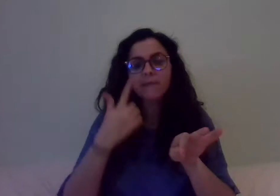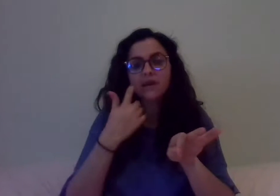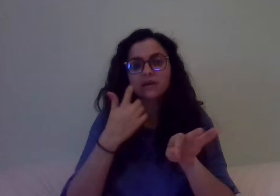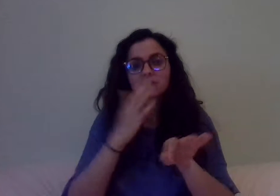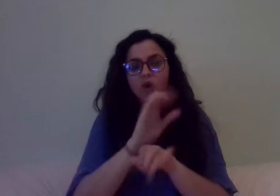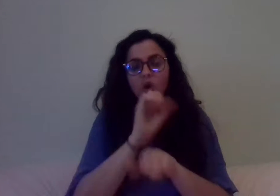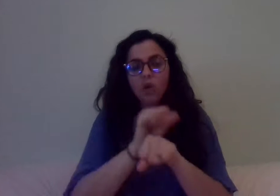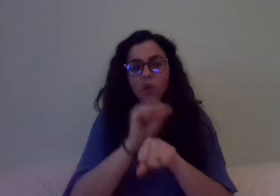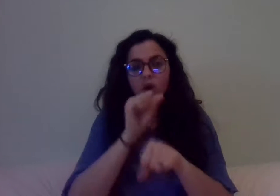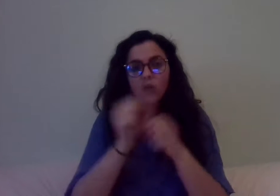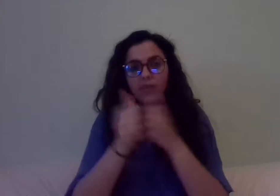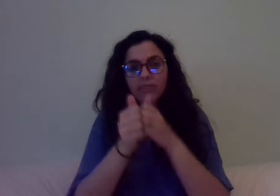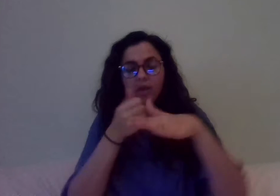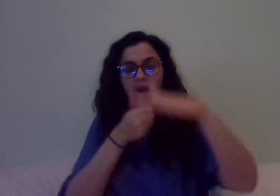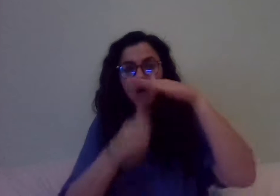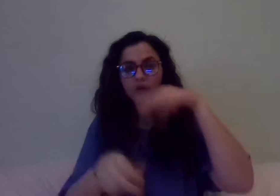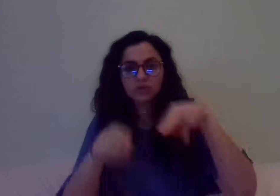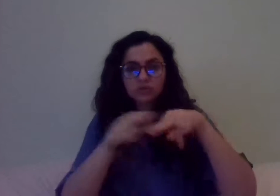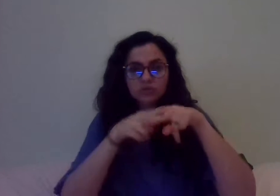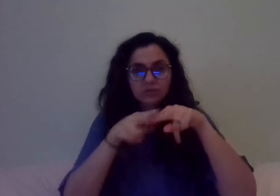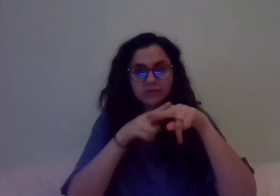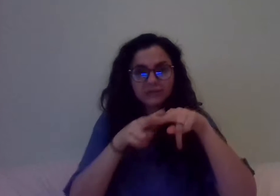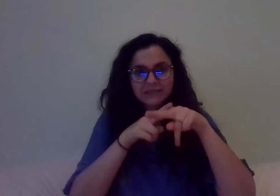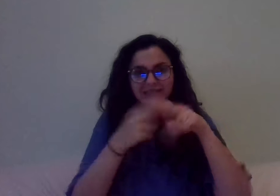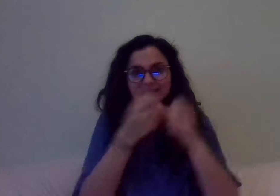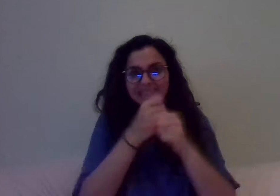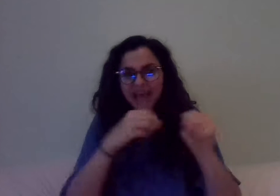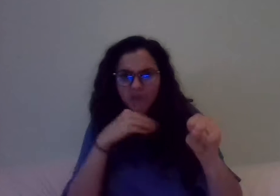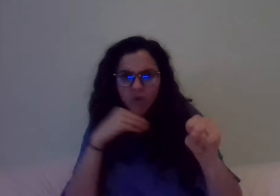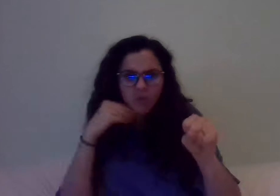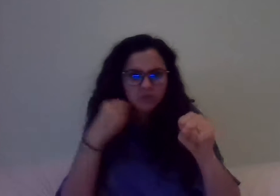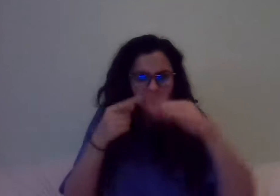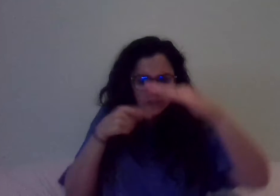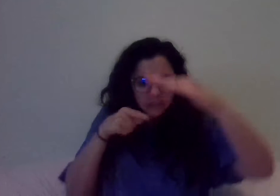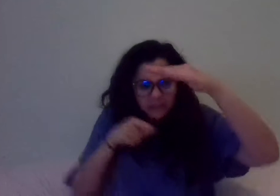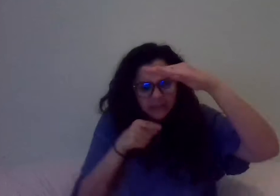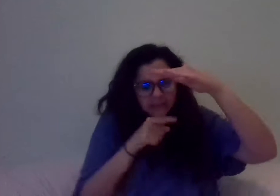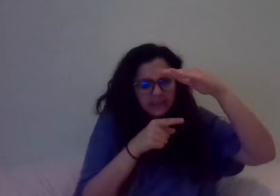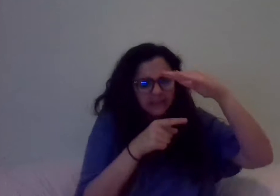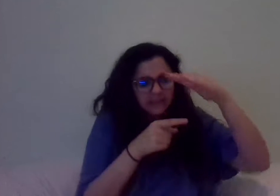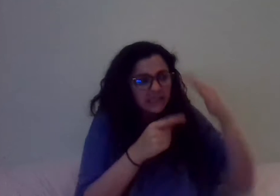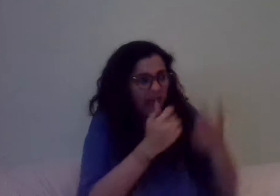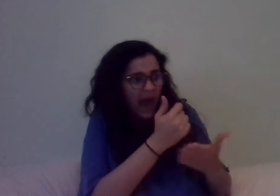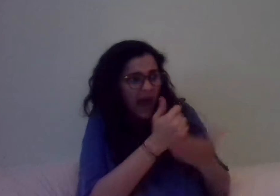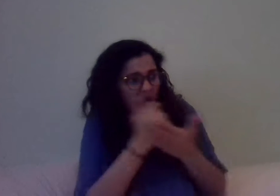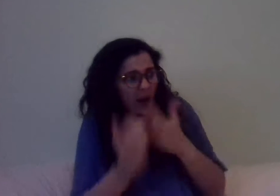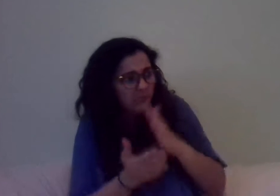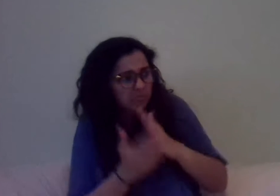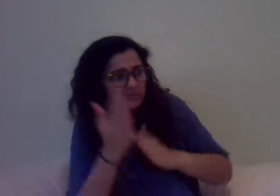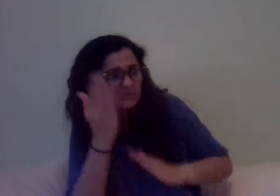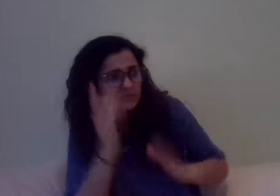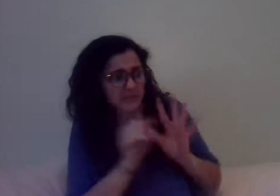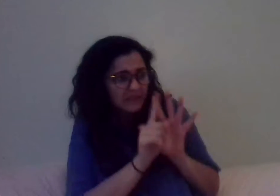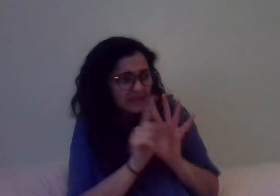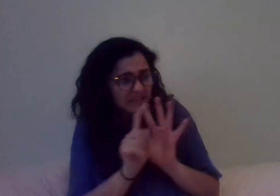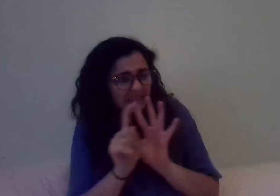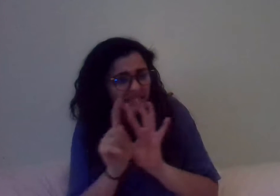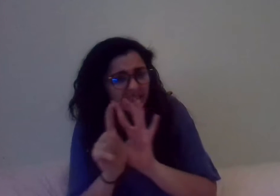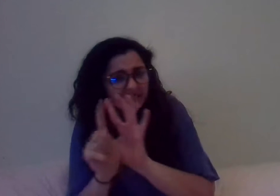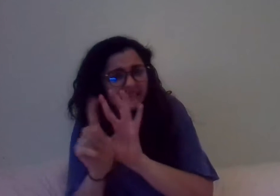homes which transported slaves from the southern part of the United States to the northern part and eventually into Canada. So all